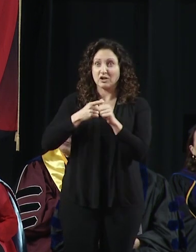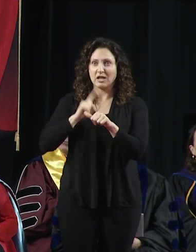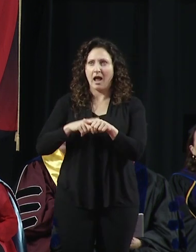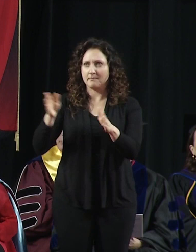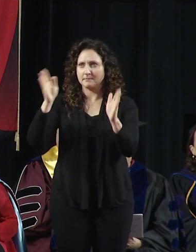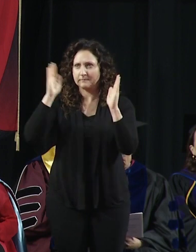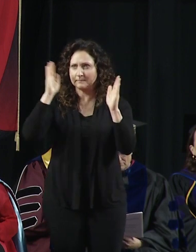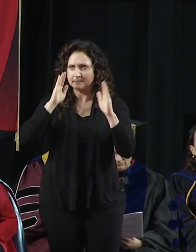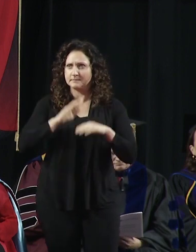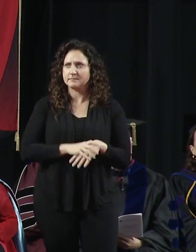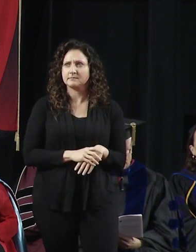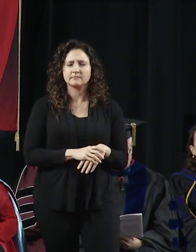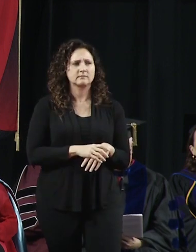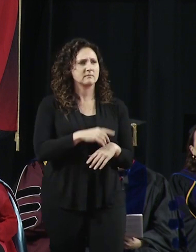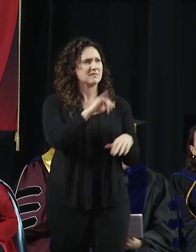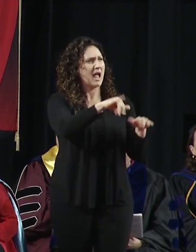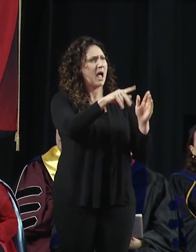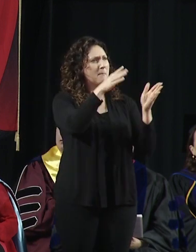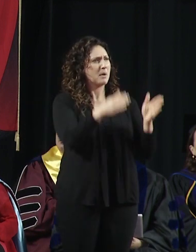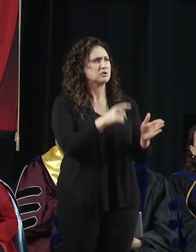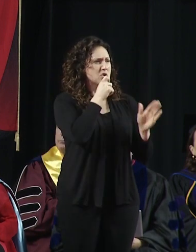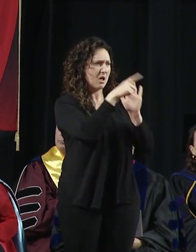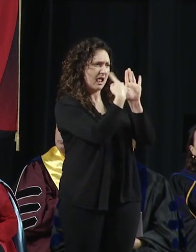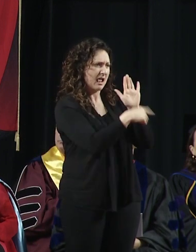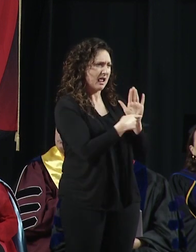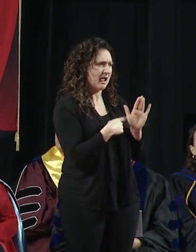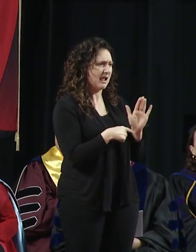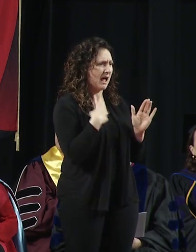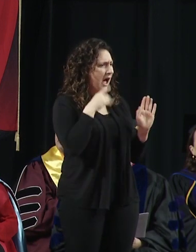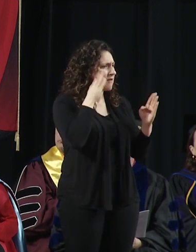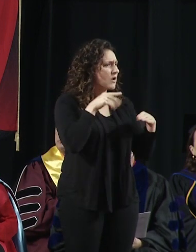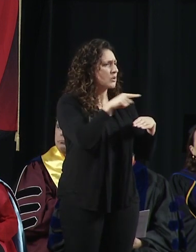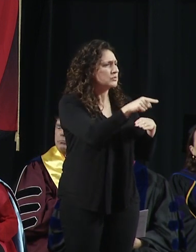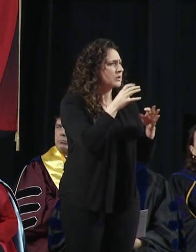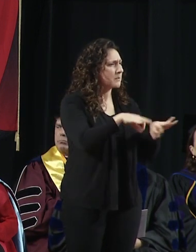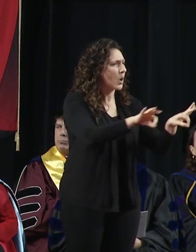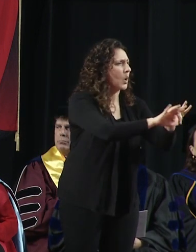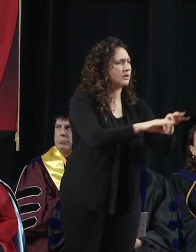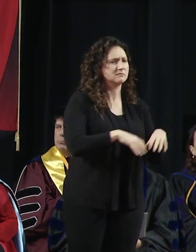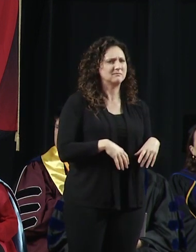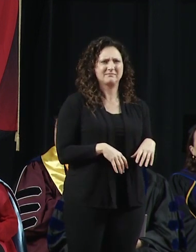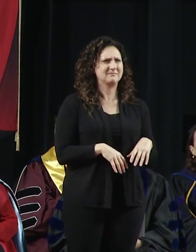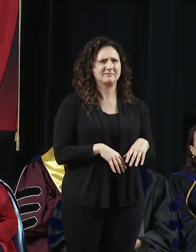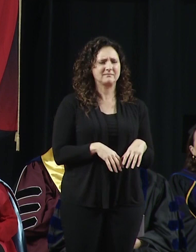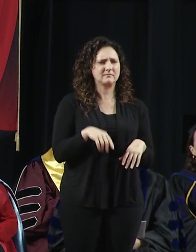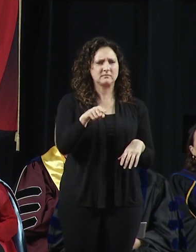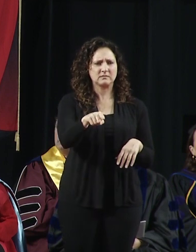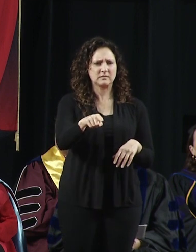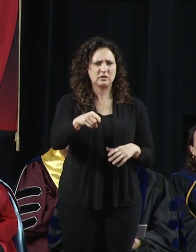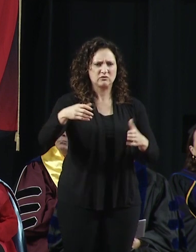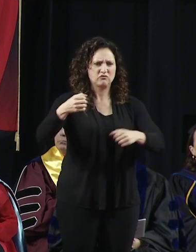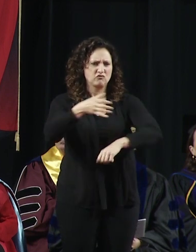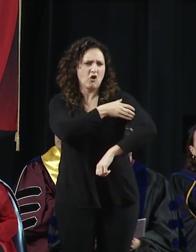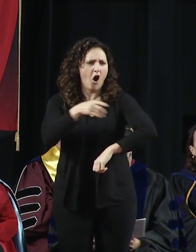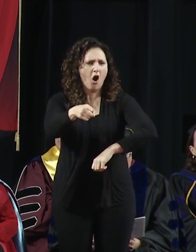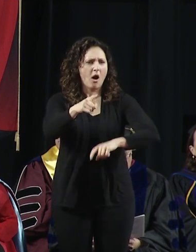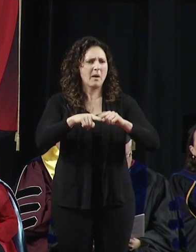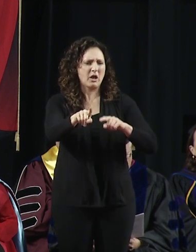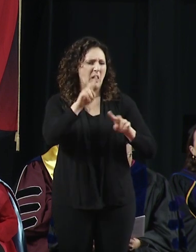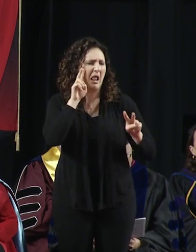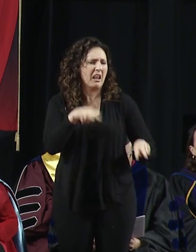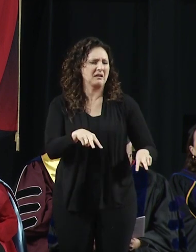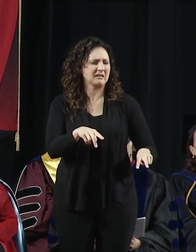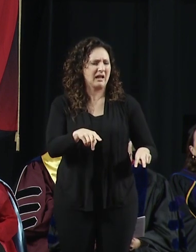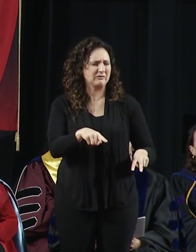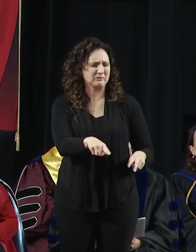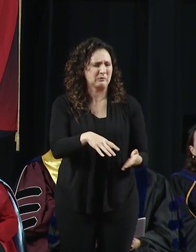It is not the critic who counts, nor the man who points out how the strong man stumbles, or where the doer